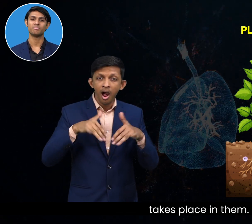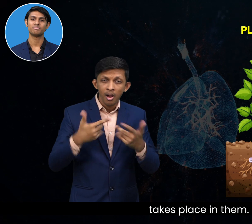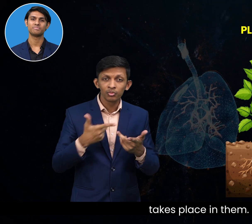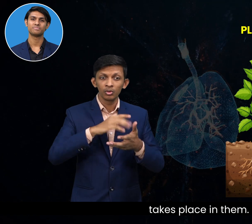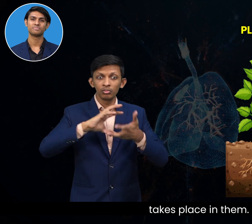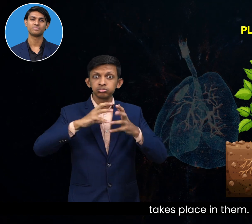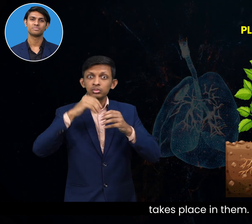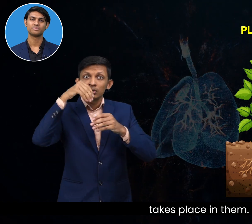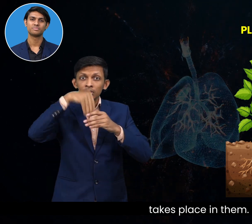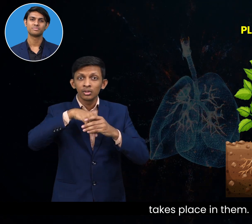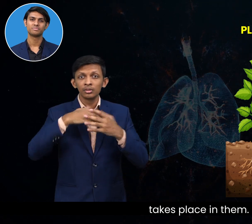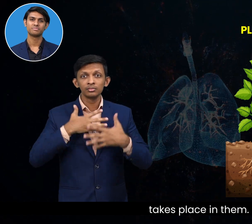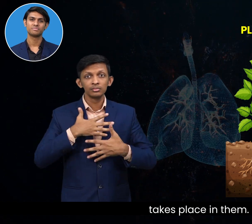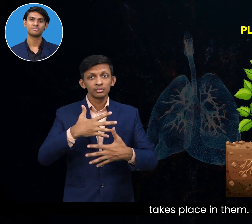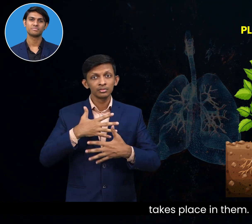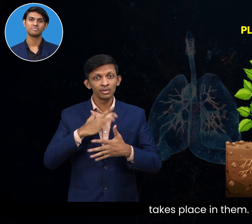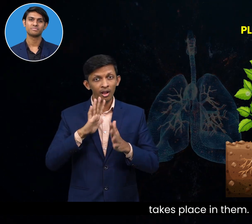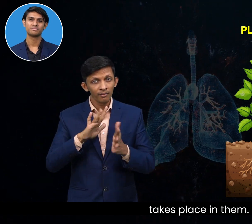in them.